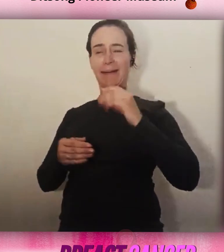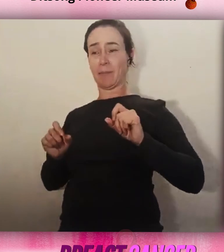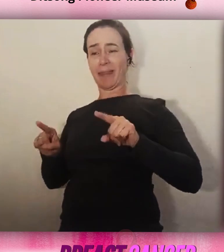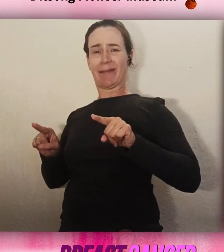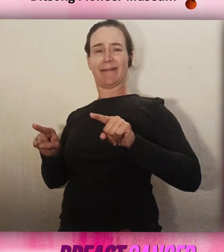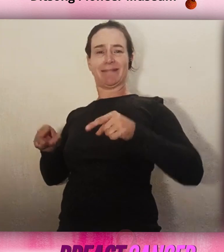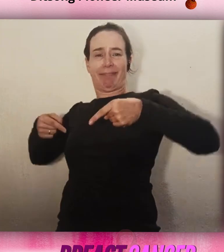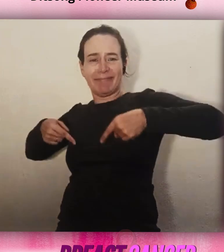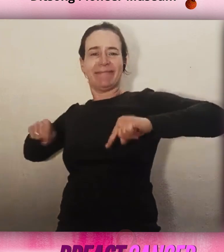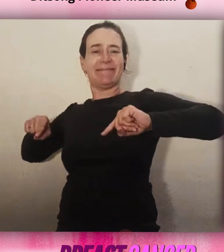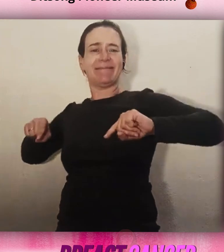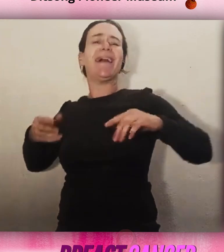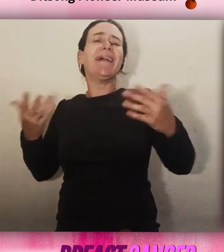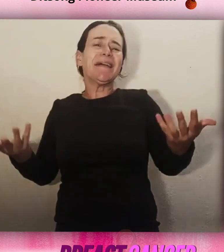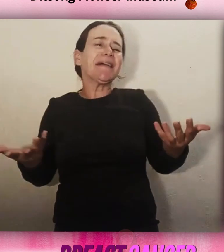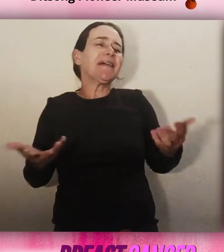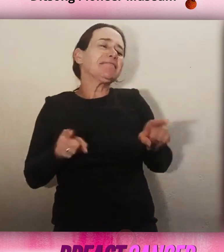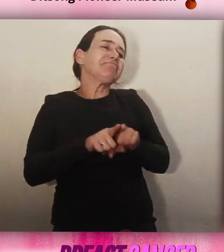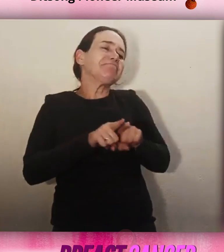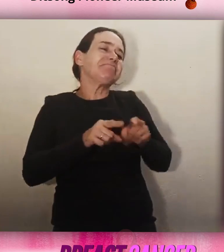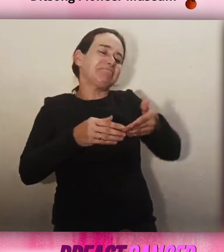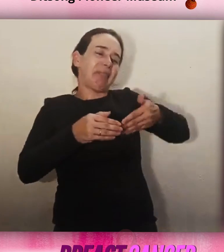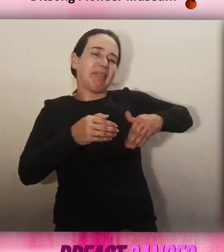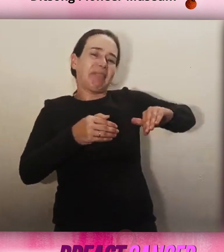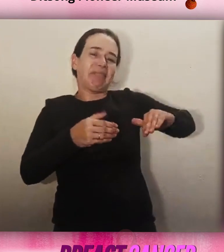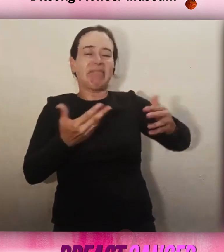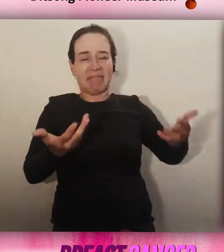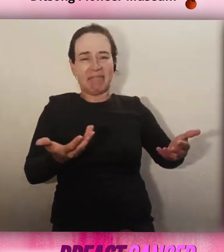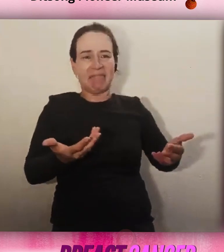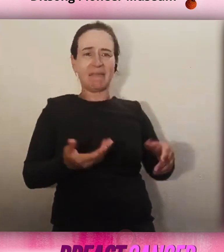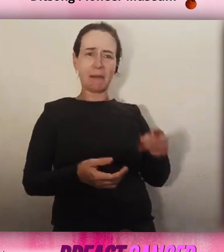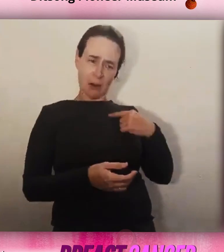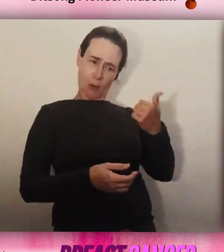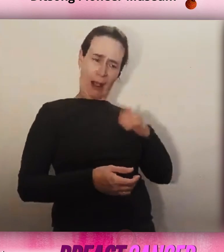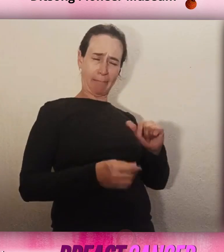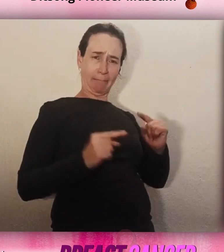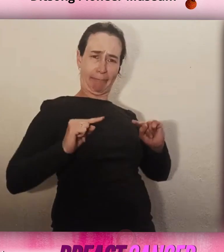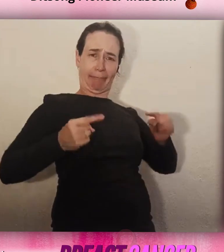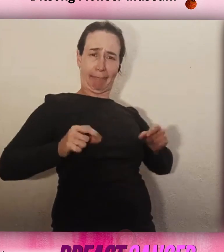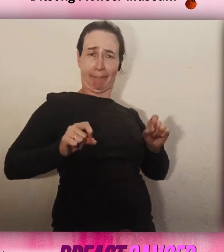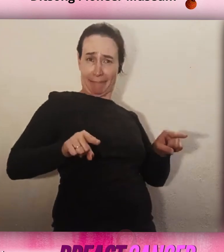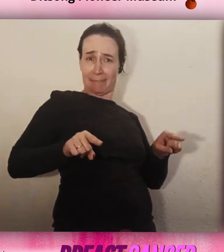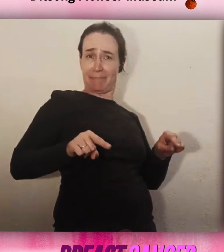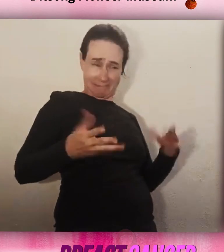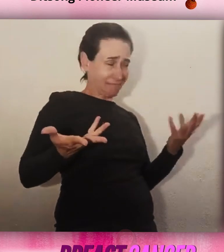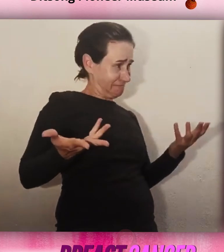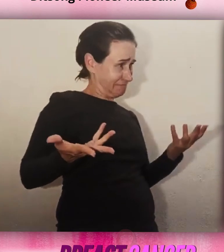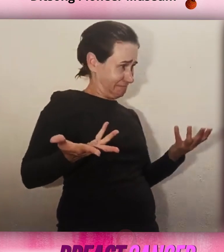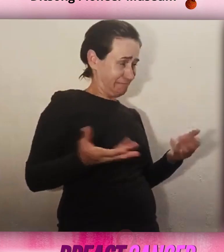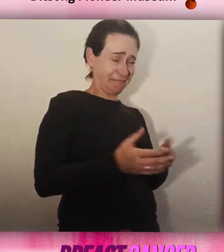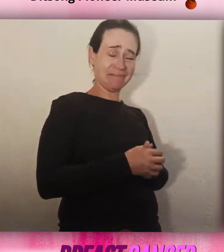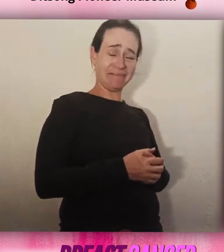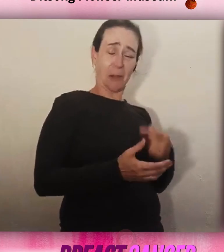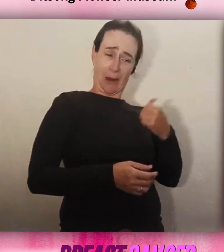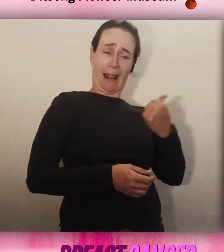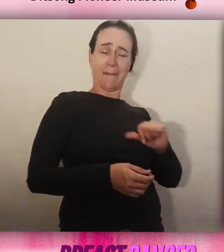what Yes. happens? Yes. Yes, Okay, it's sort of like okay. it falls in. Okay. Yes. Okay. Which we don't like when we breastfeed because we always want a